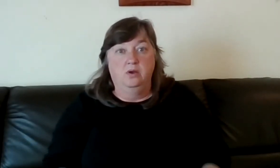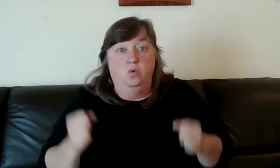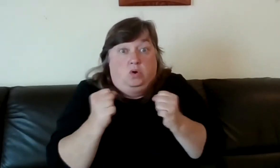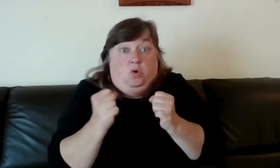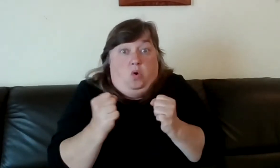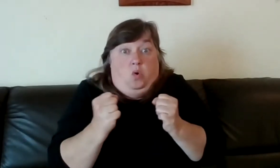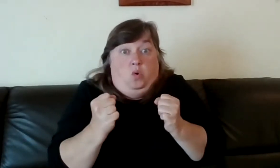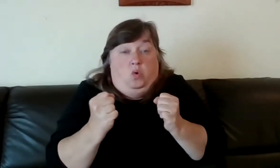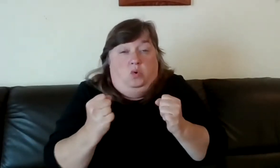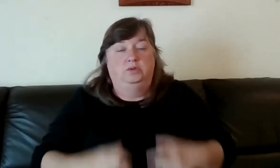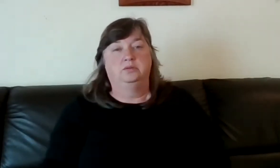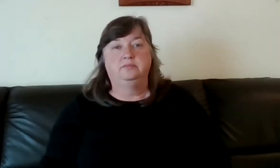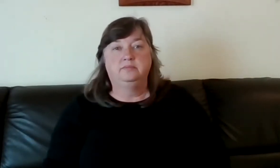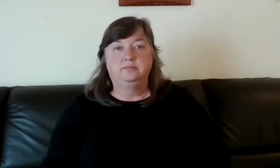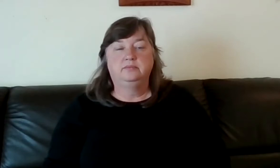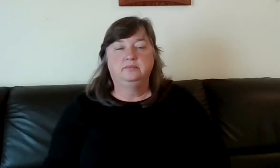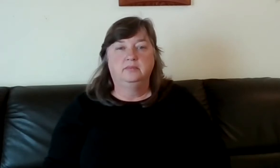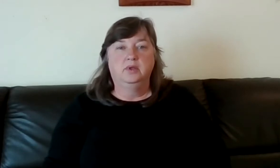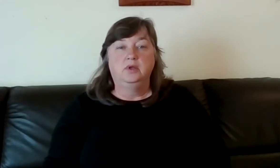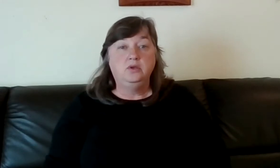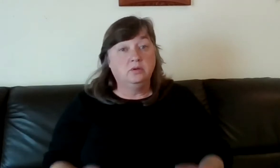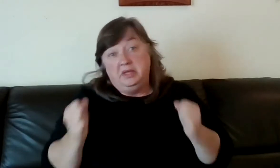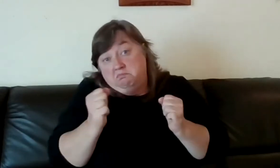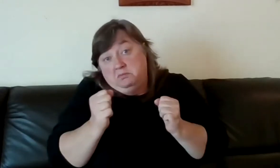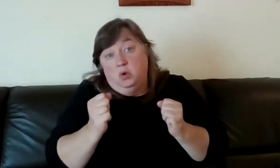Or cold. You can be cold,